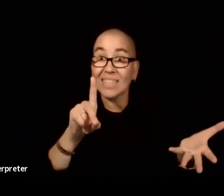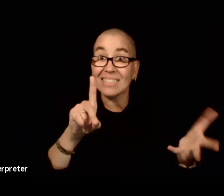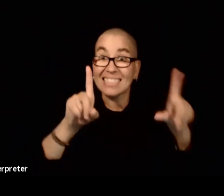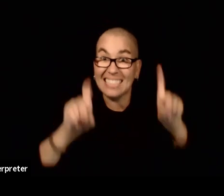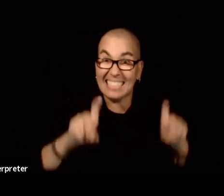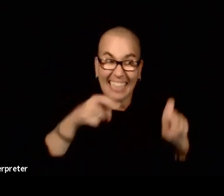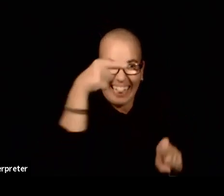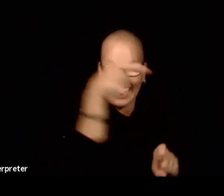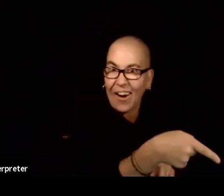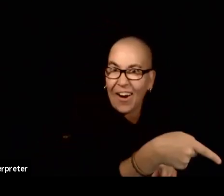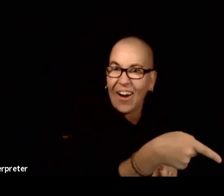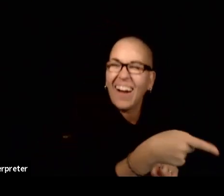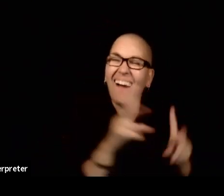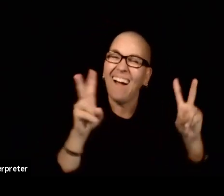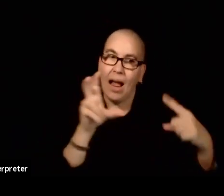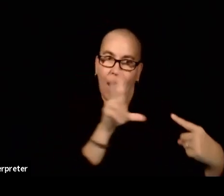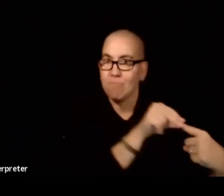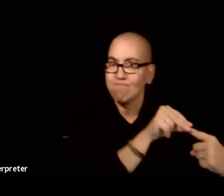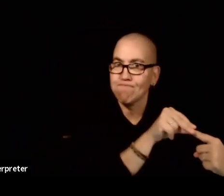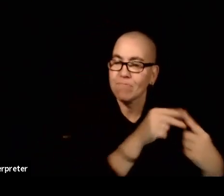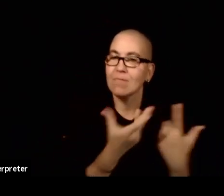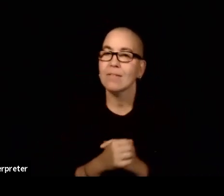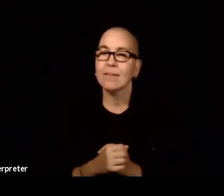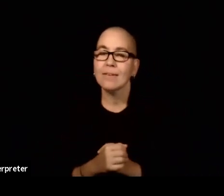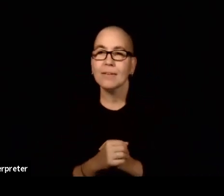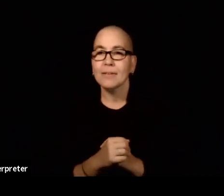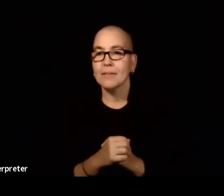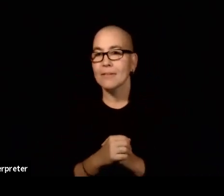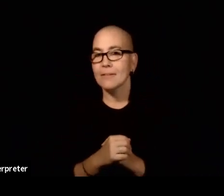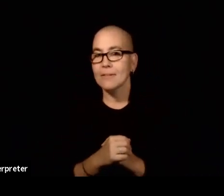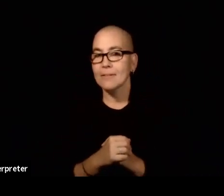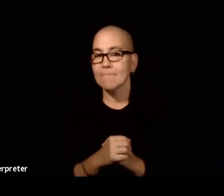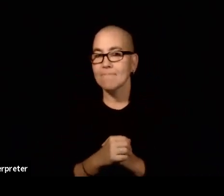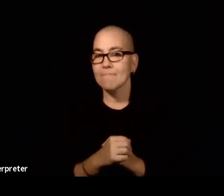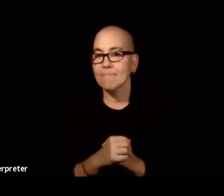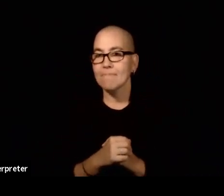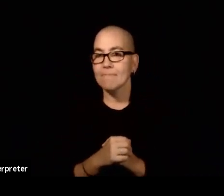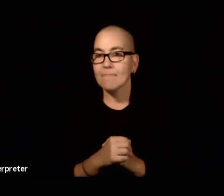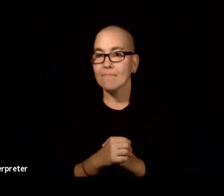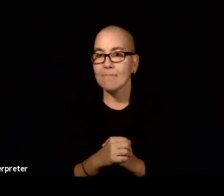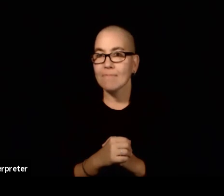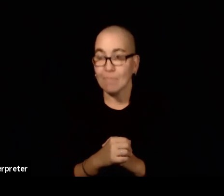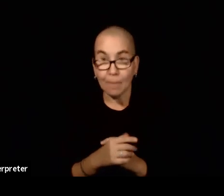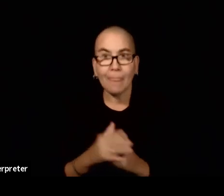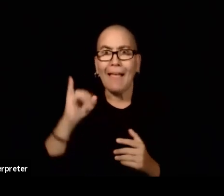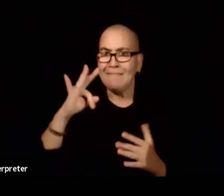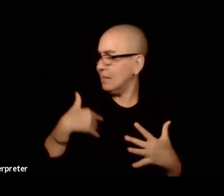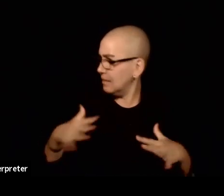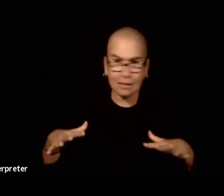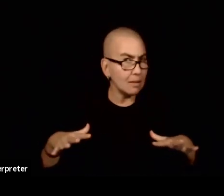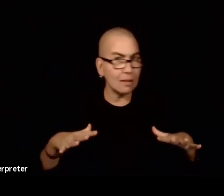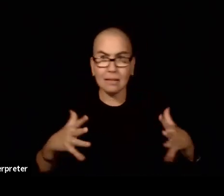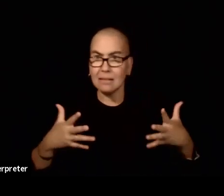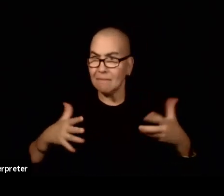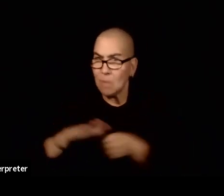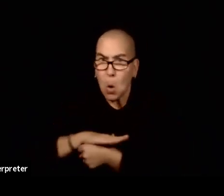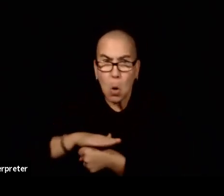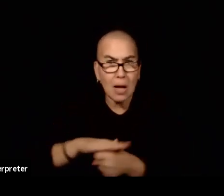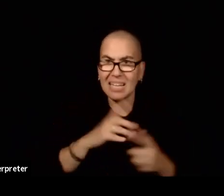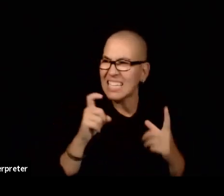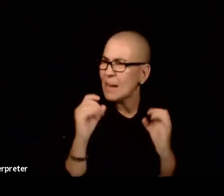testing, if we have an overflow and need to bring on more testing in a given day, then we can just go to the vet